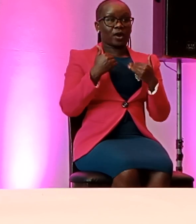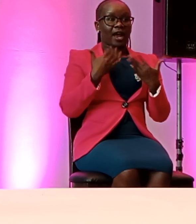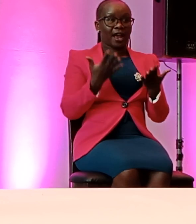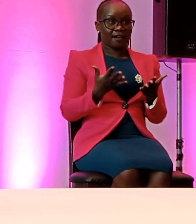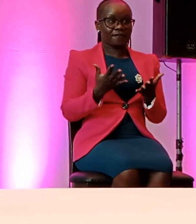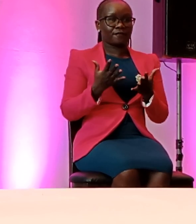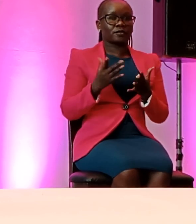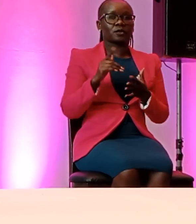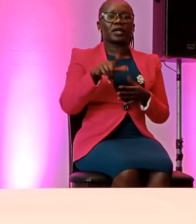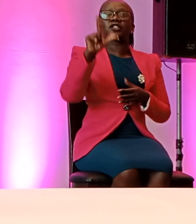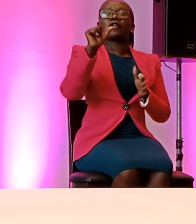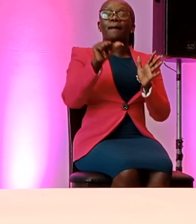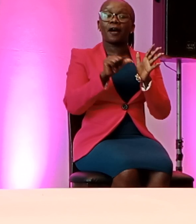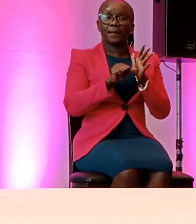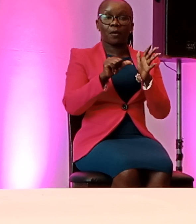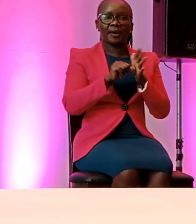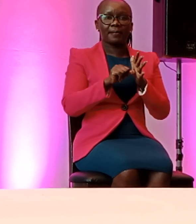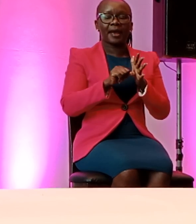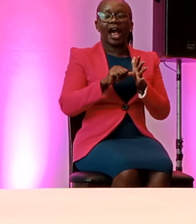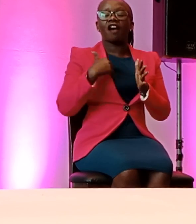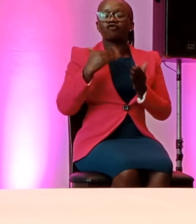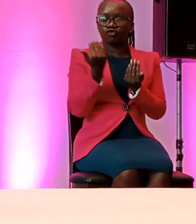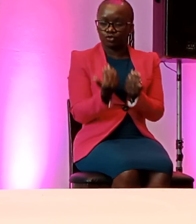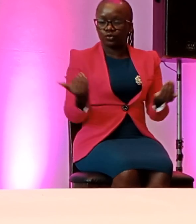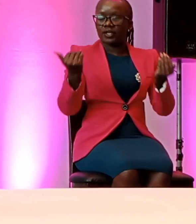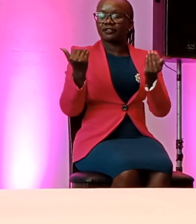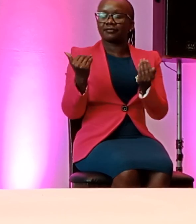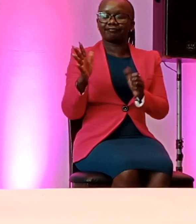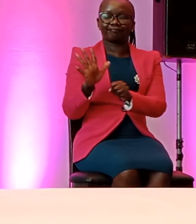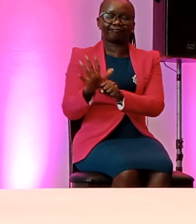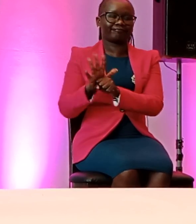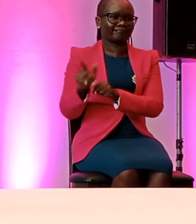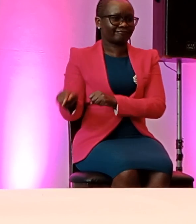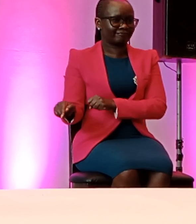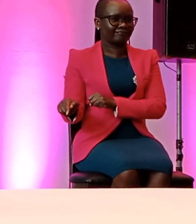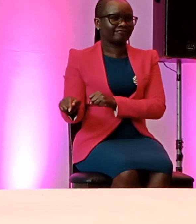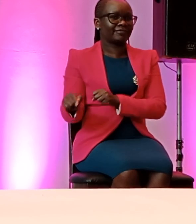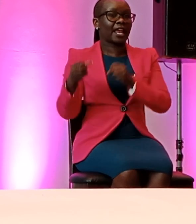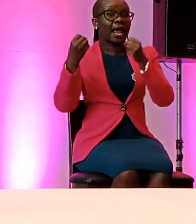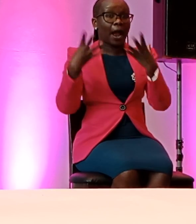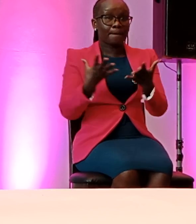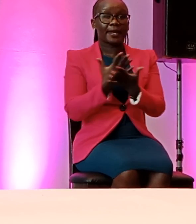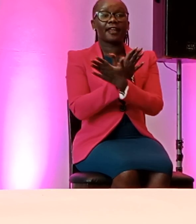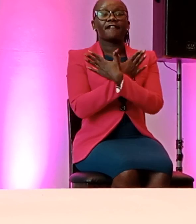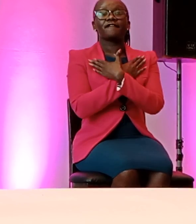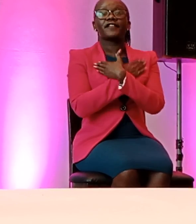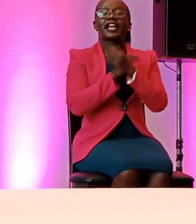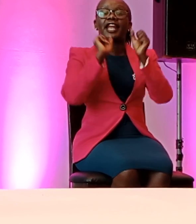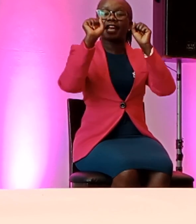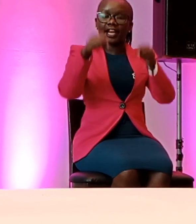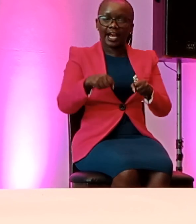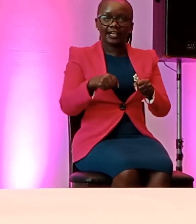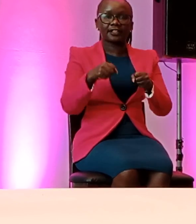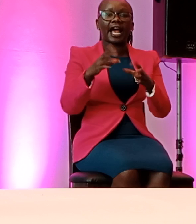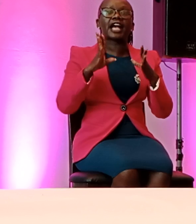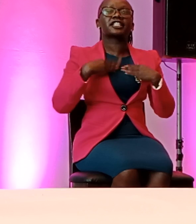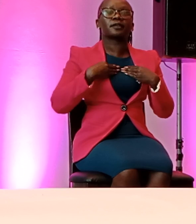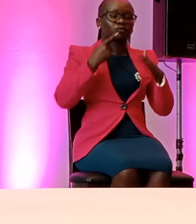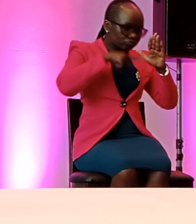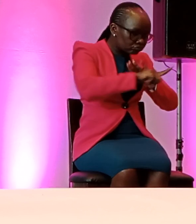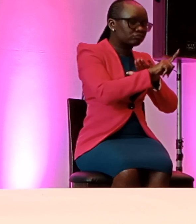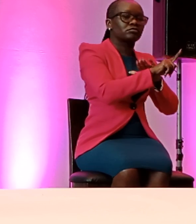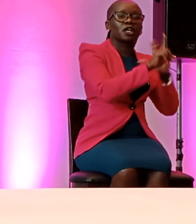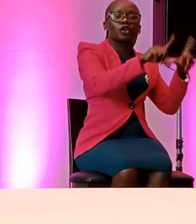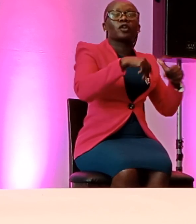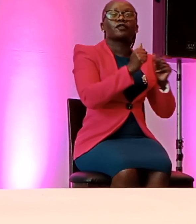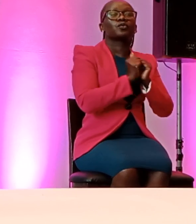a burden yourself and you have others with you, how many friends can take you in?